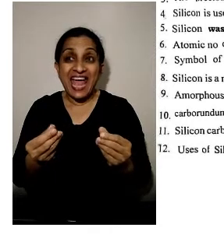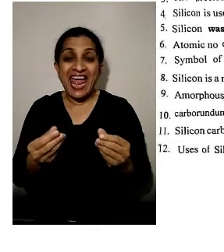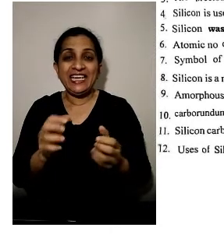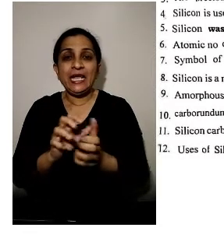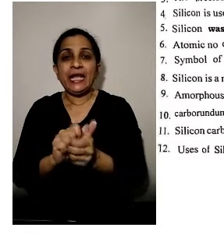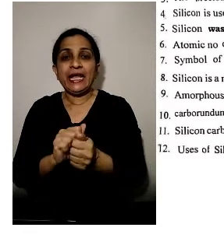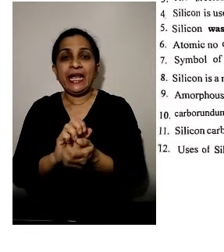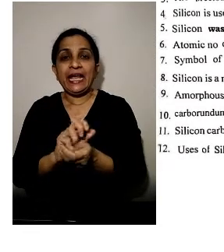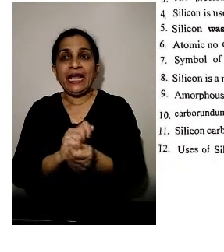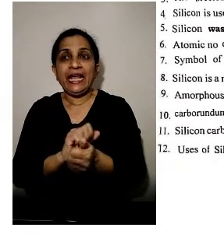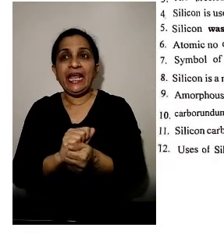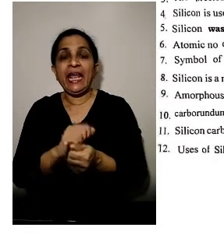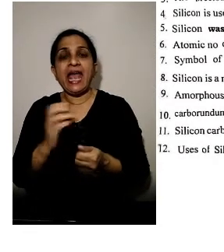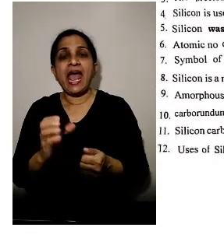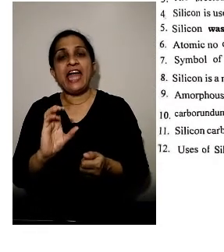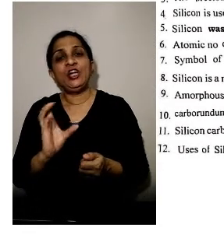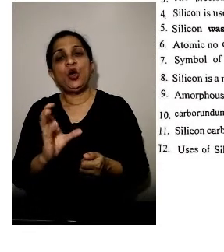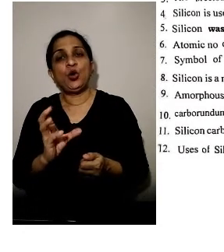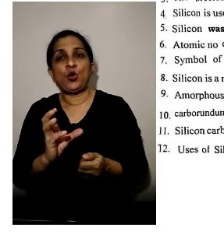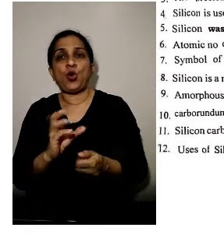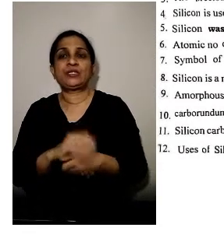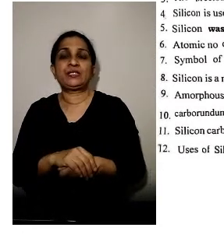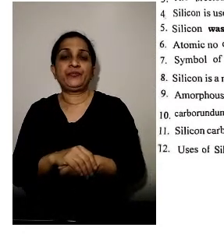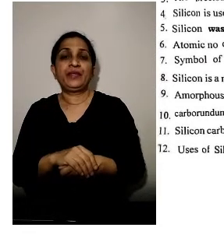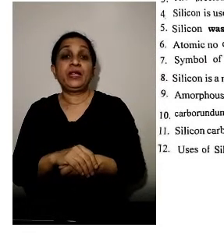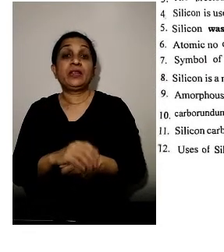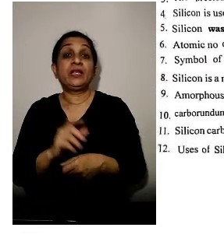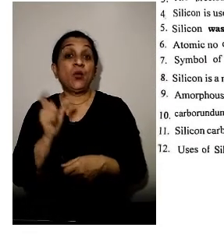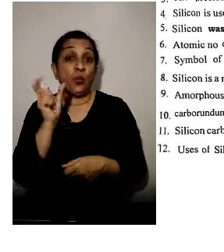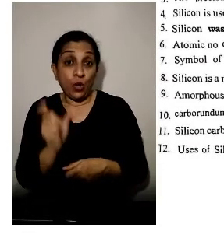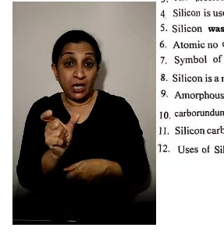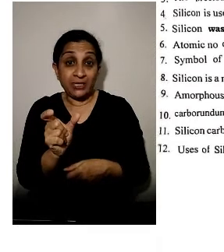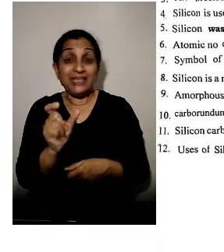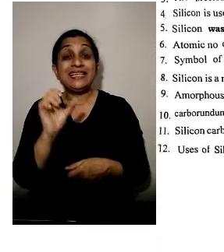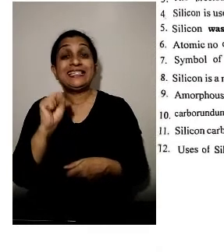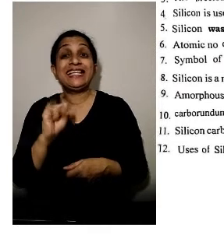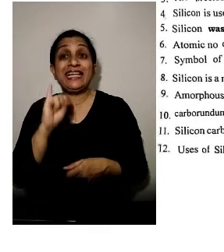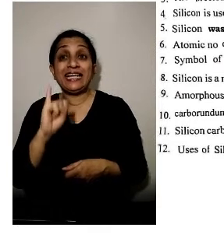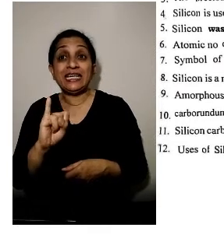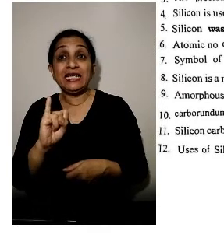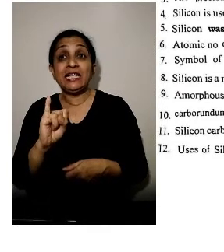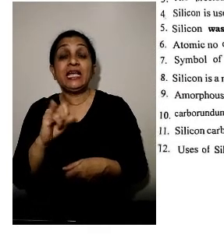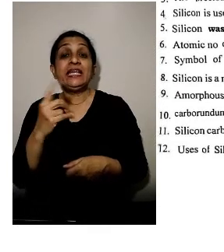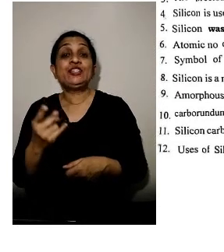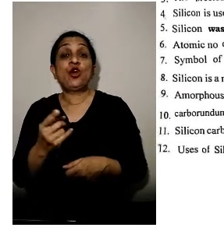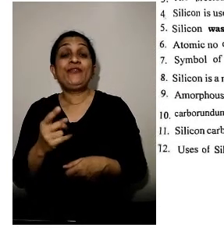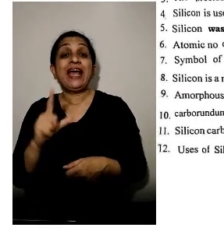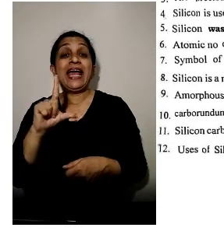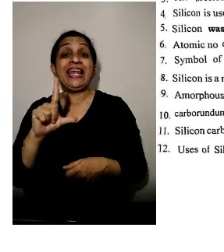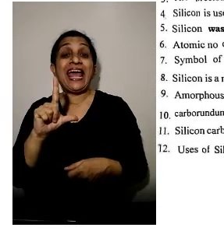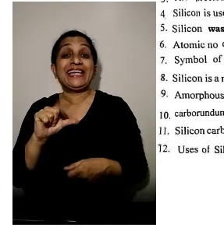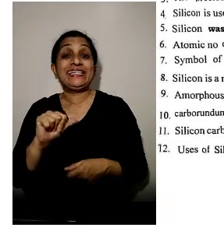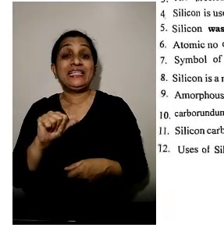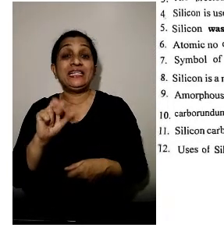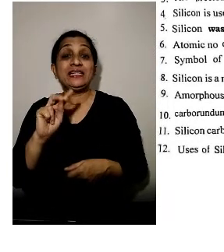sand clay and rocks the word silicon is of